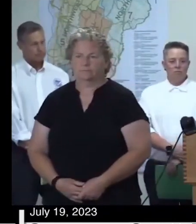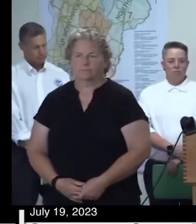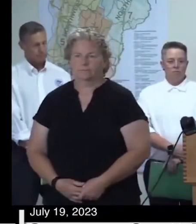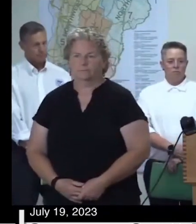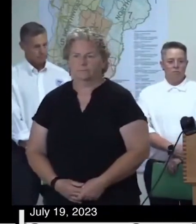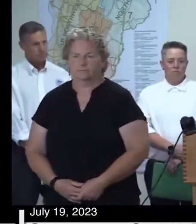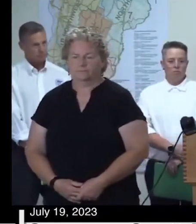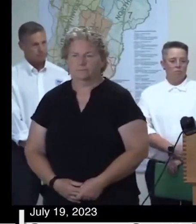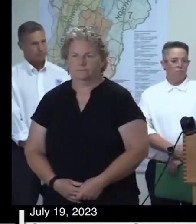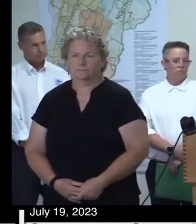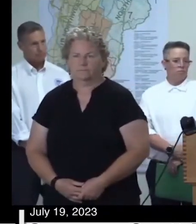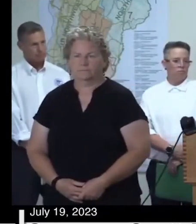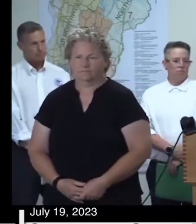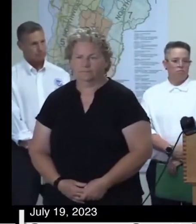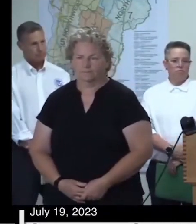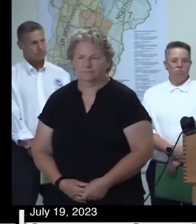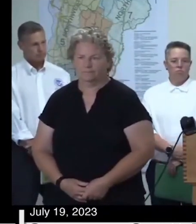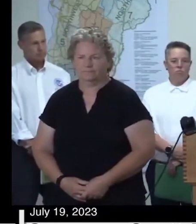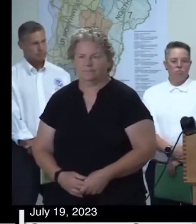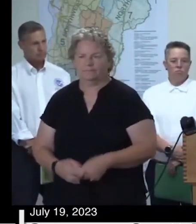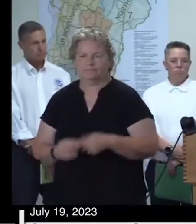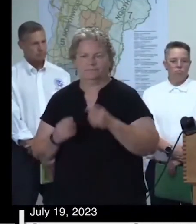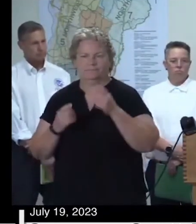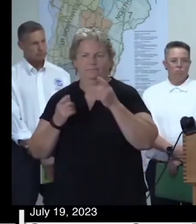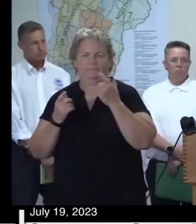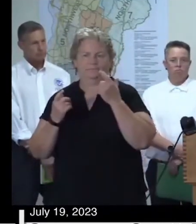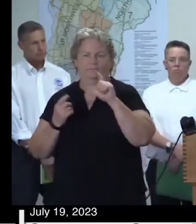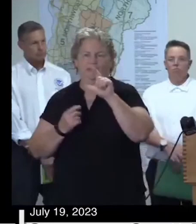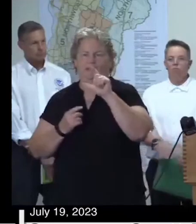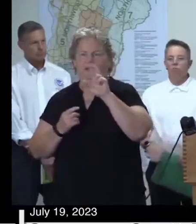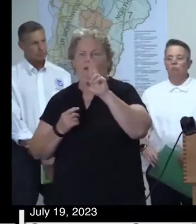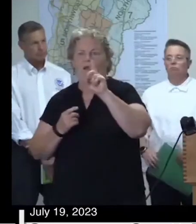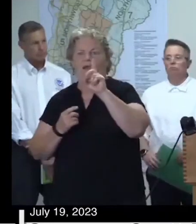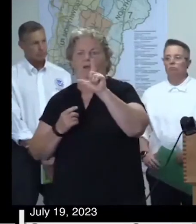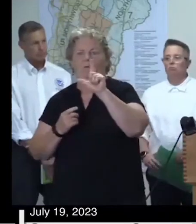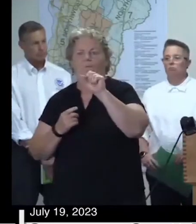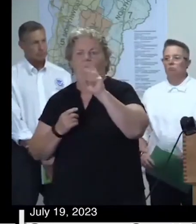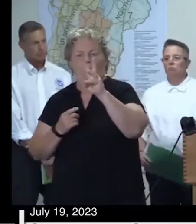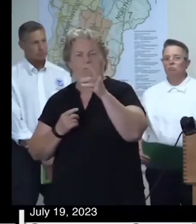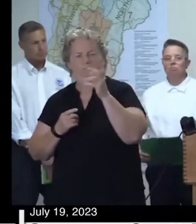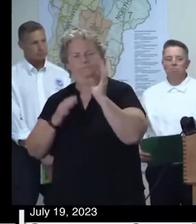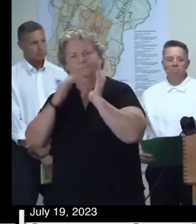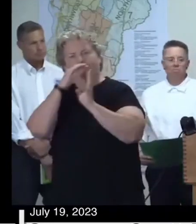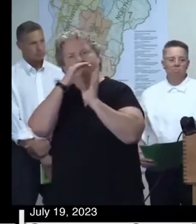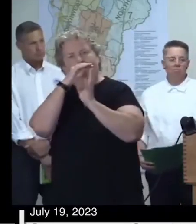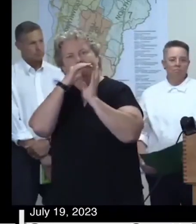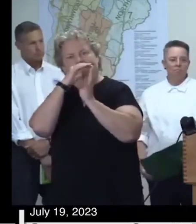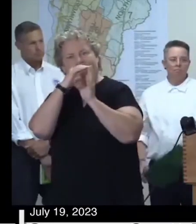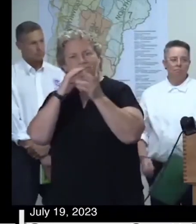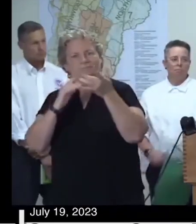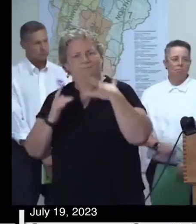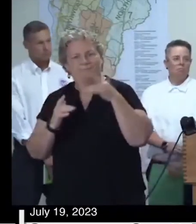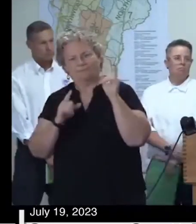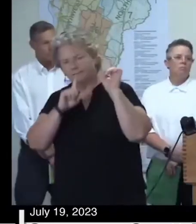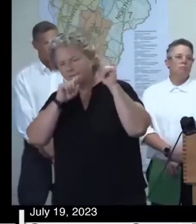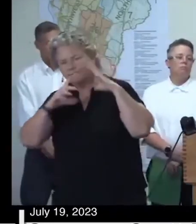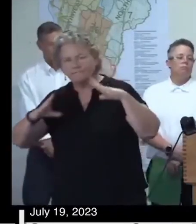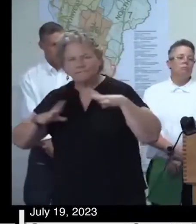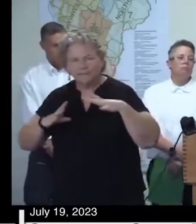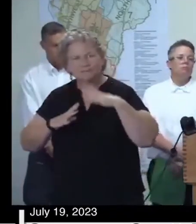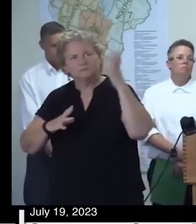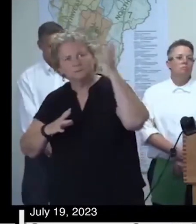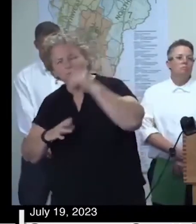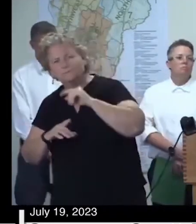Ludlow, you can see that it's going to be a little bit before they're able to open up some of those businesses, or whether it's in Barrie or